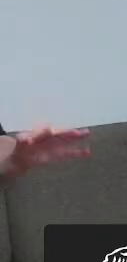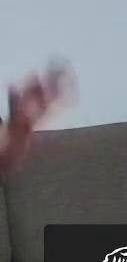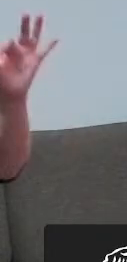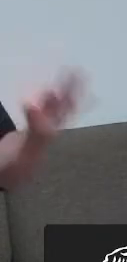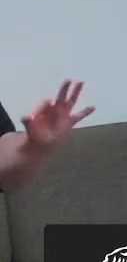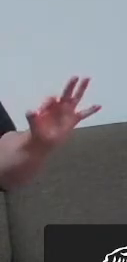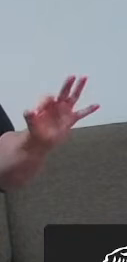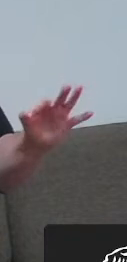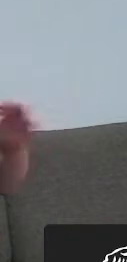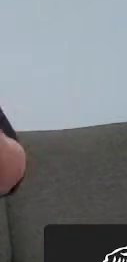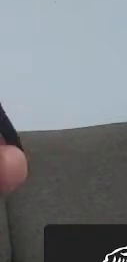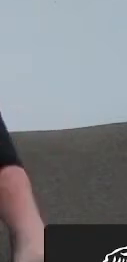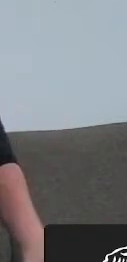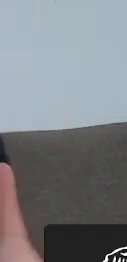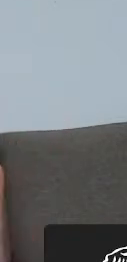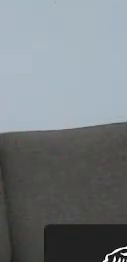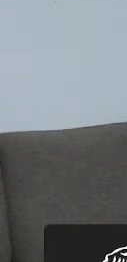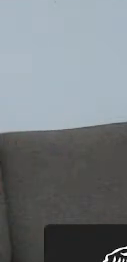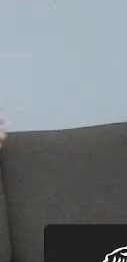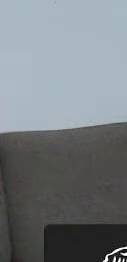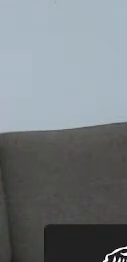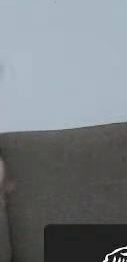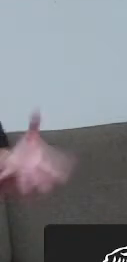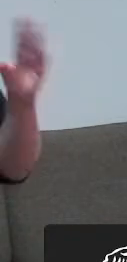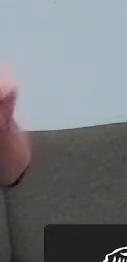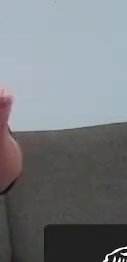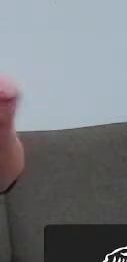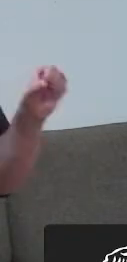That's really not even silence at all.